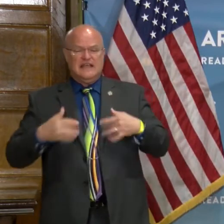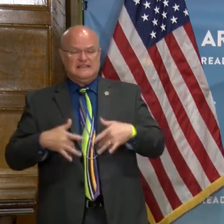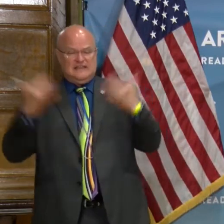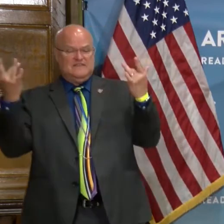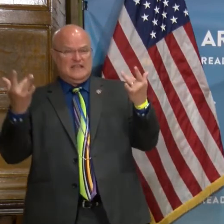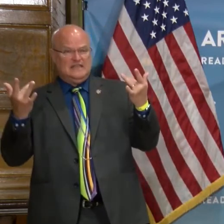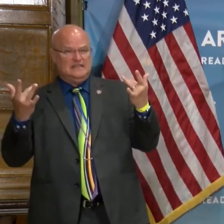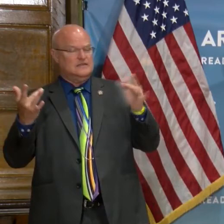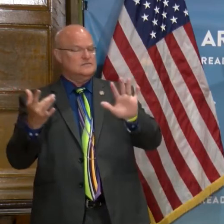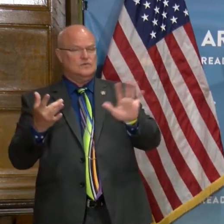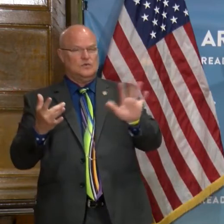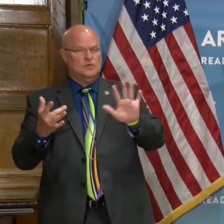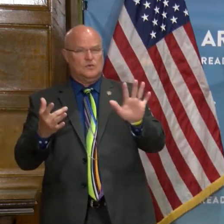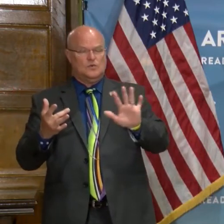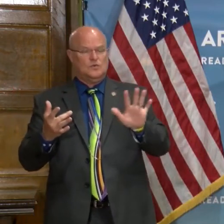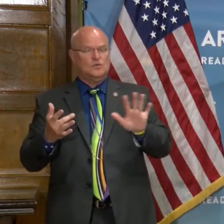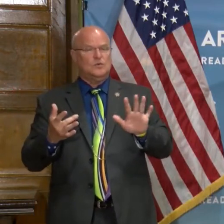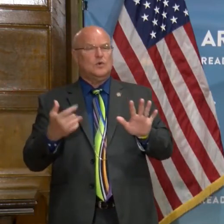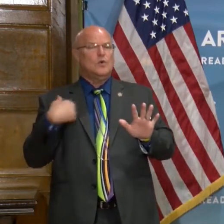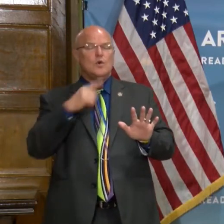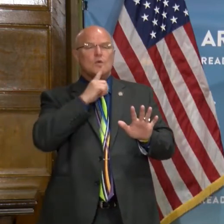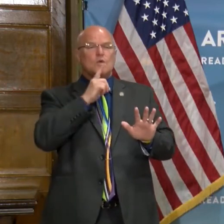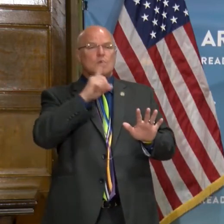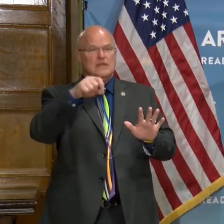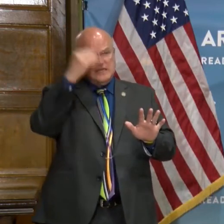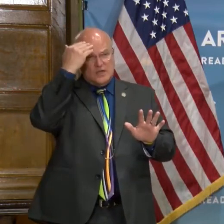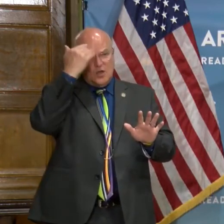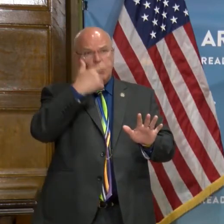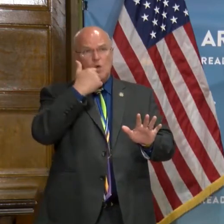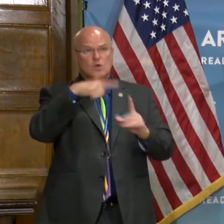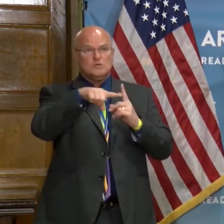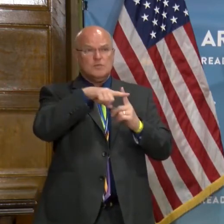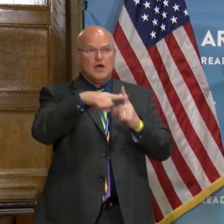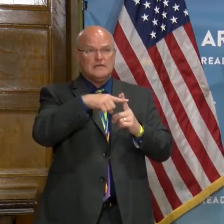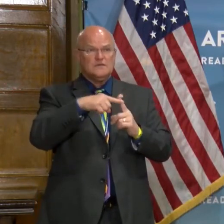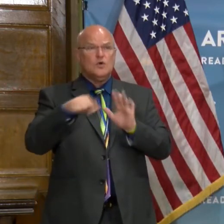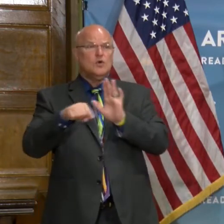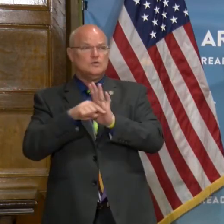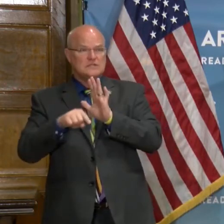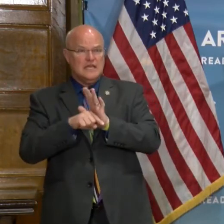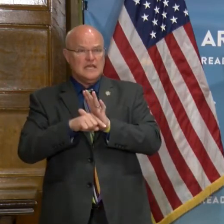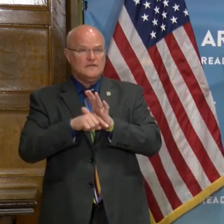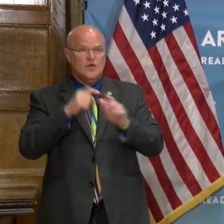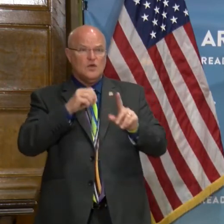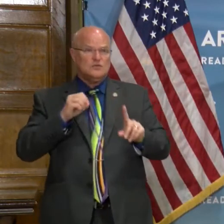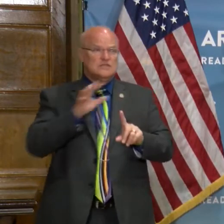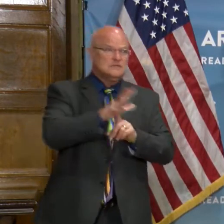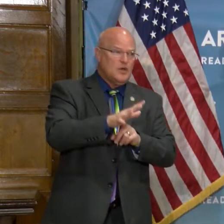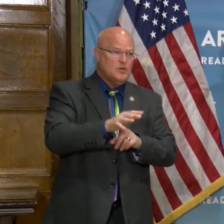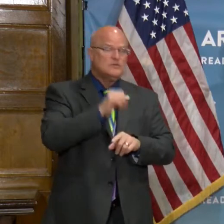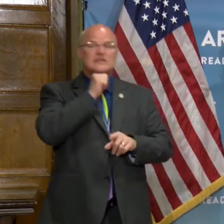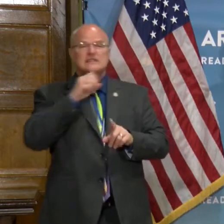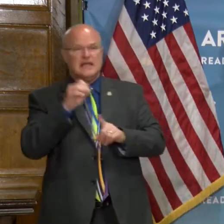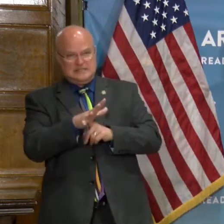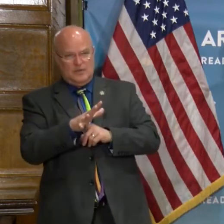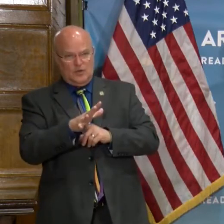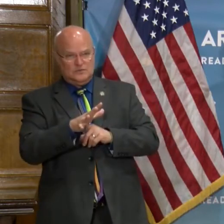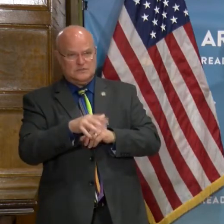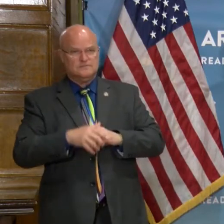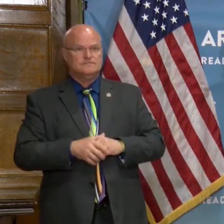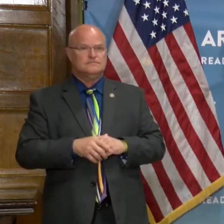event, at this time. We really need to know who's positive, who's negative, who's been exposed, and who's not been